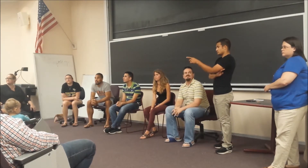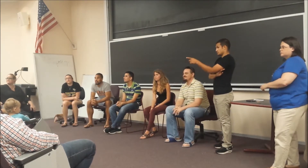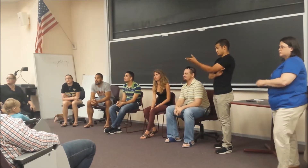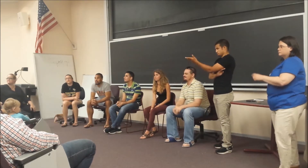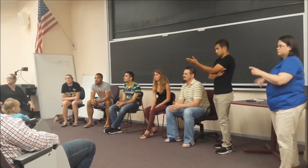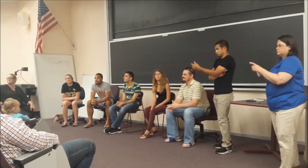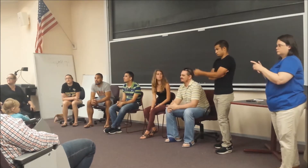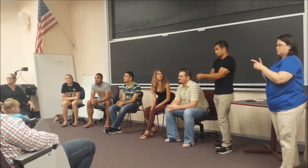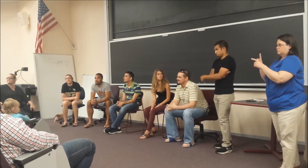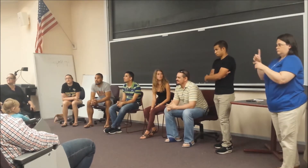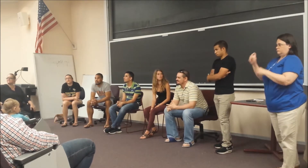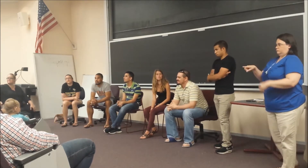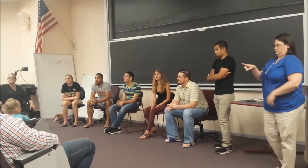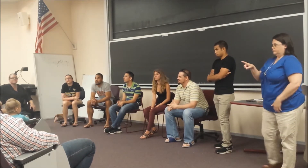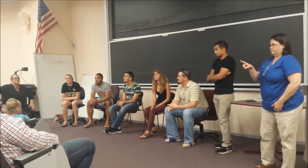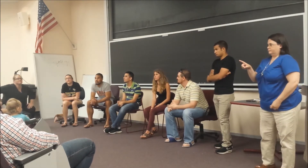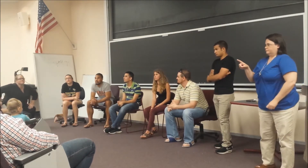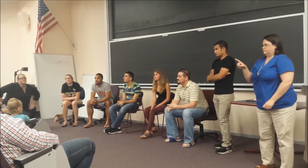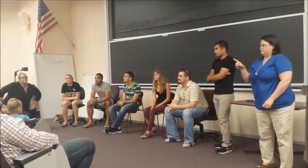do you have a question?